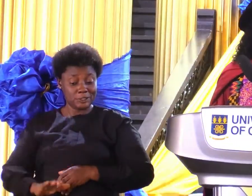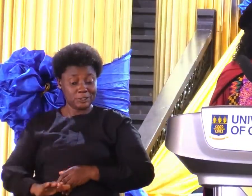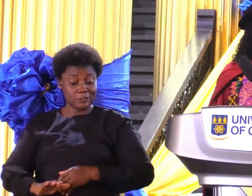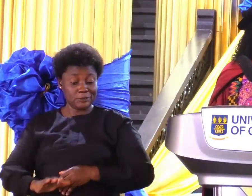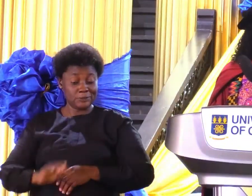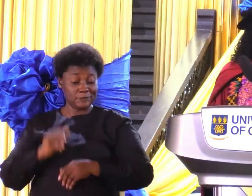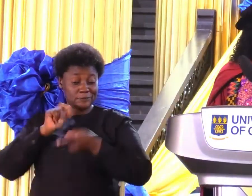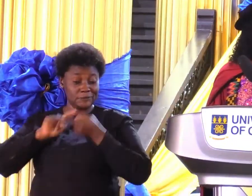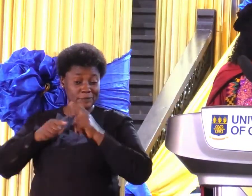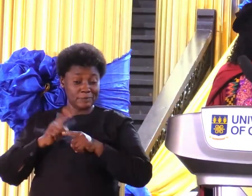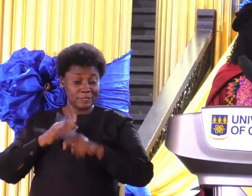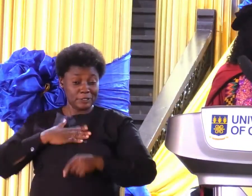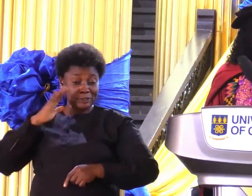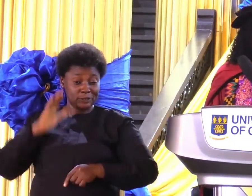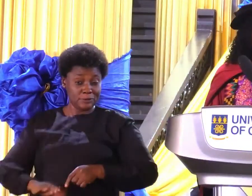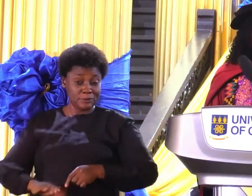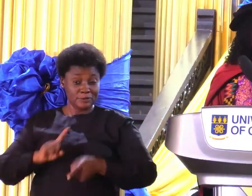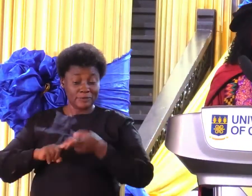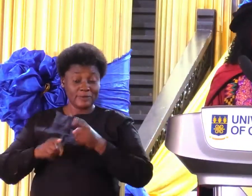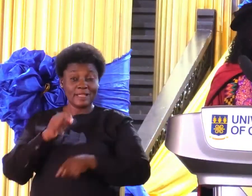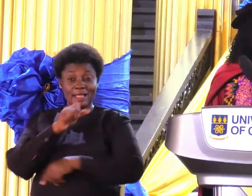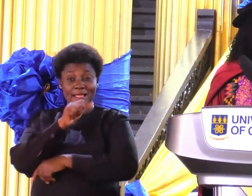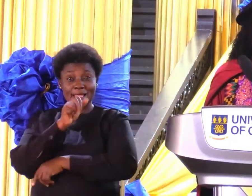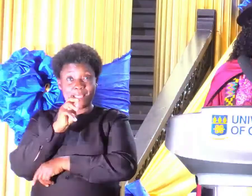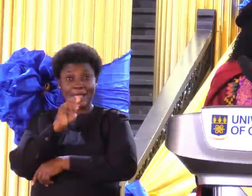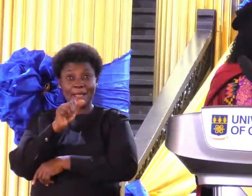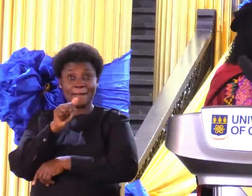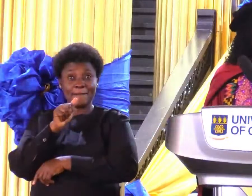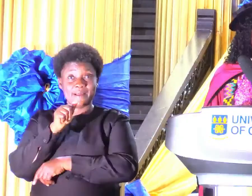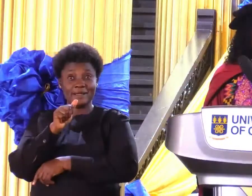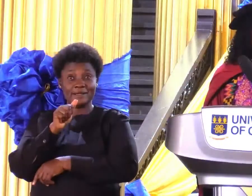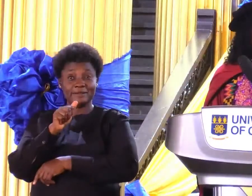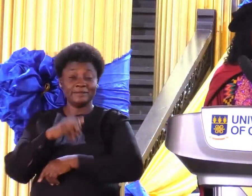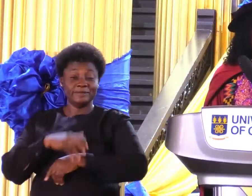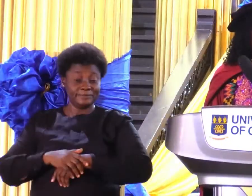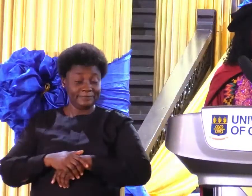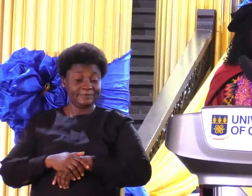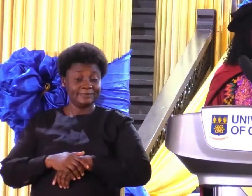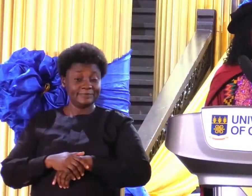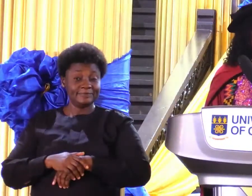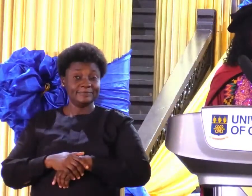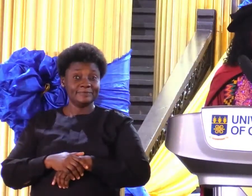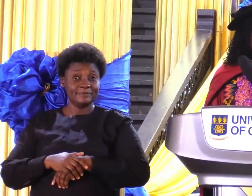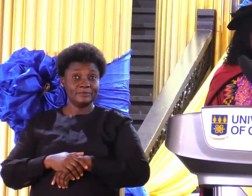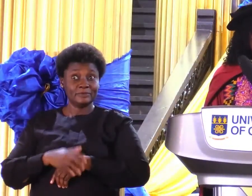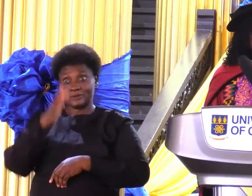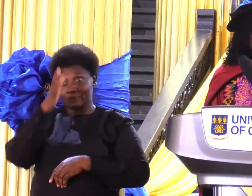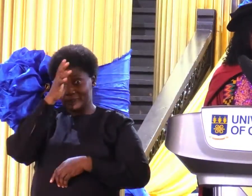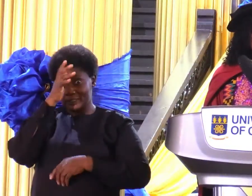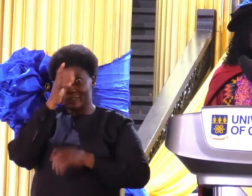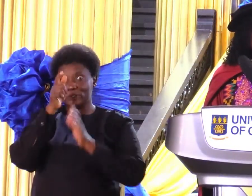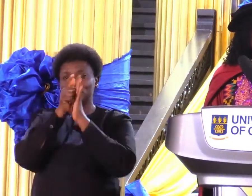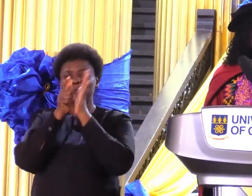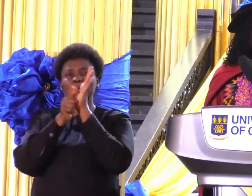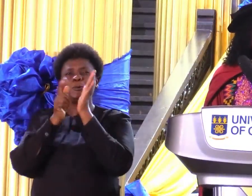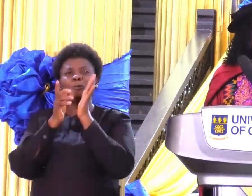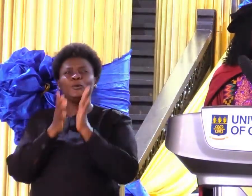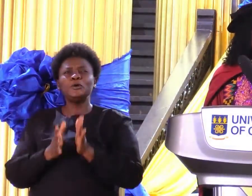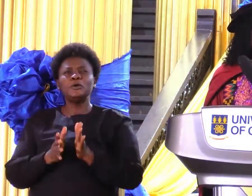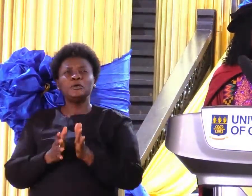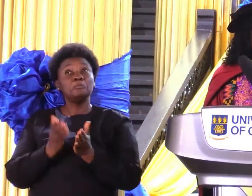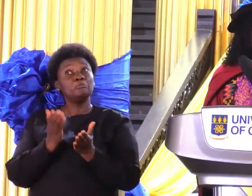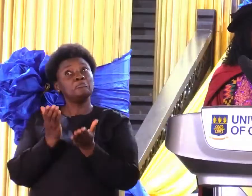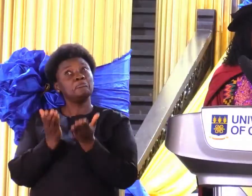of my childhood friends, Aman Sachum, who passed unfortunately quite early, his father was a lawyer. And probably hearing